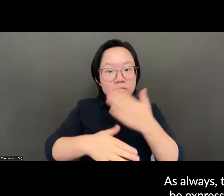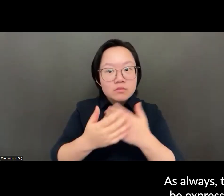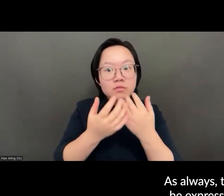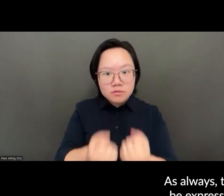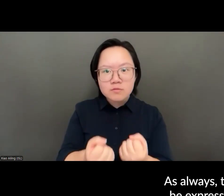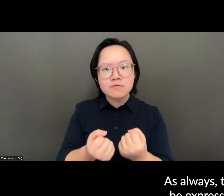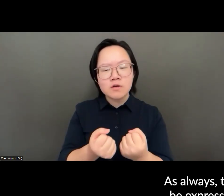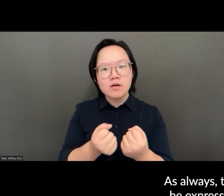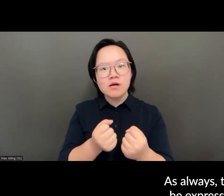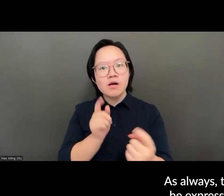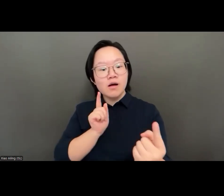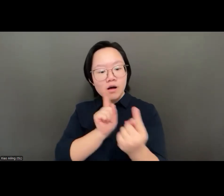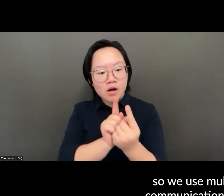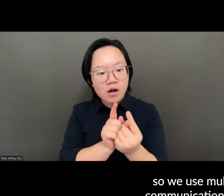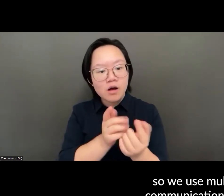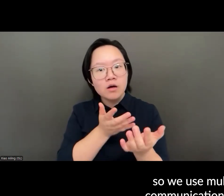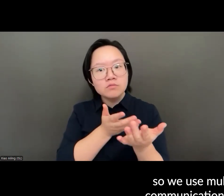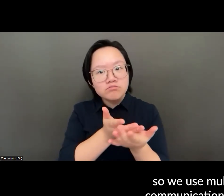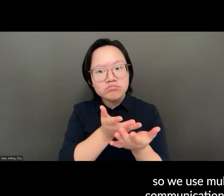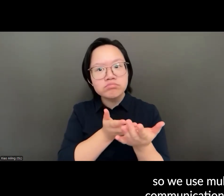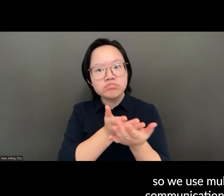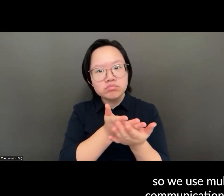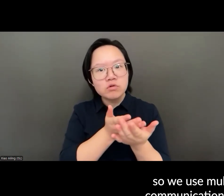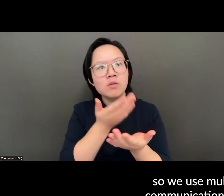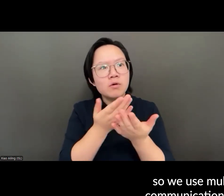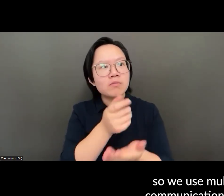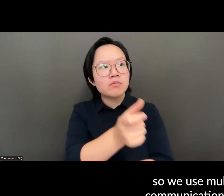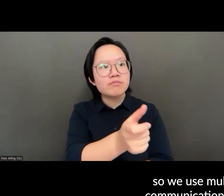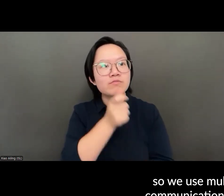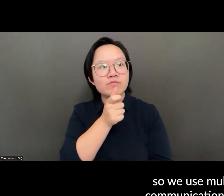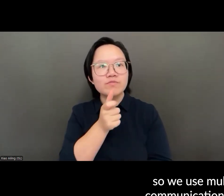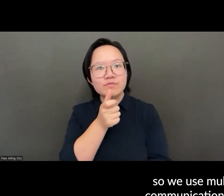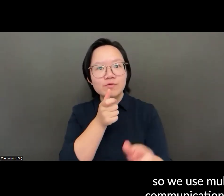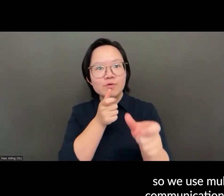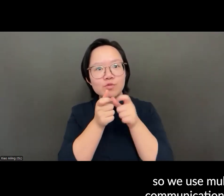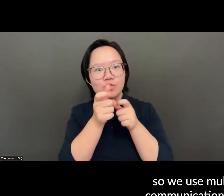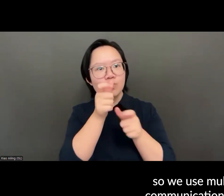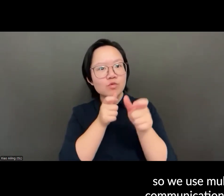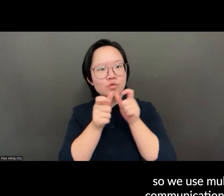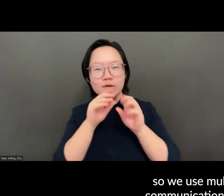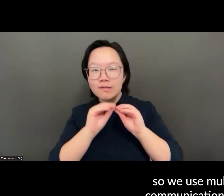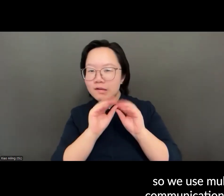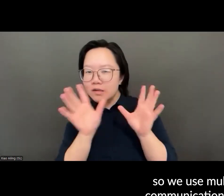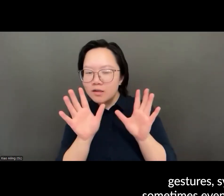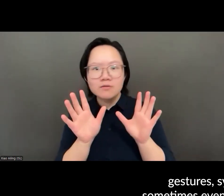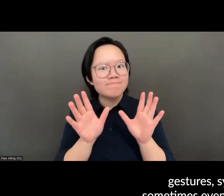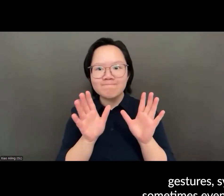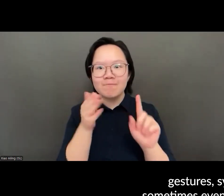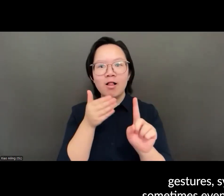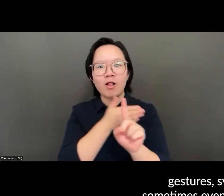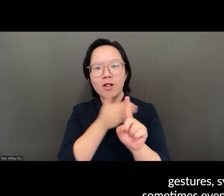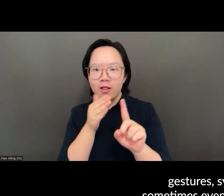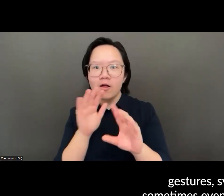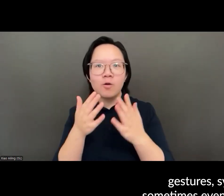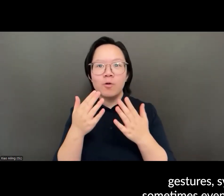be expressed verbally. So we use multiple modes of communications, signs, colors,